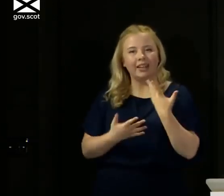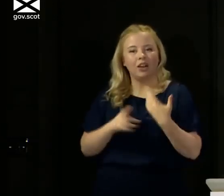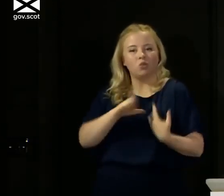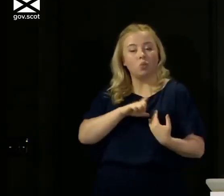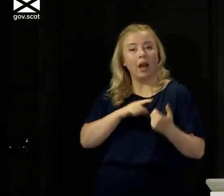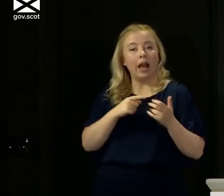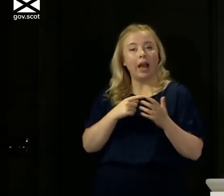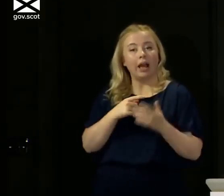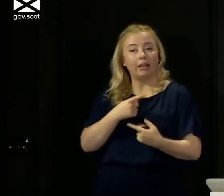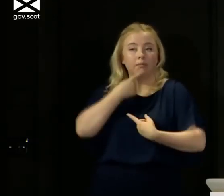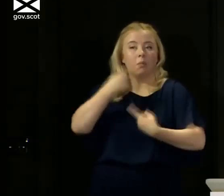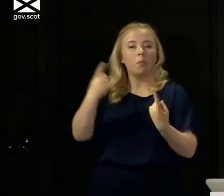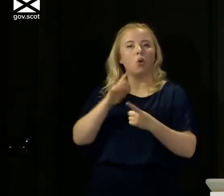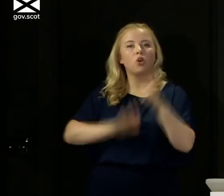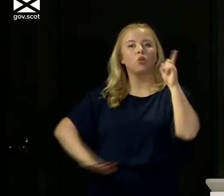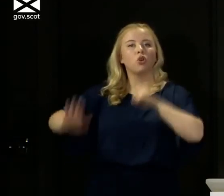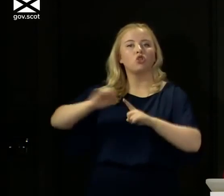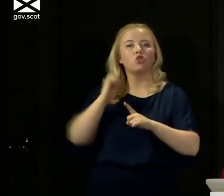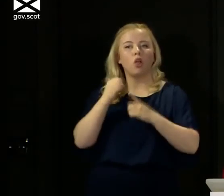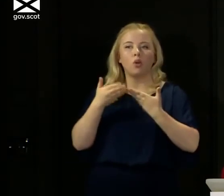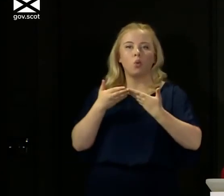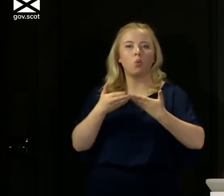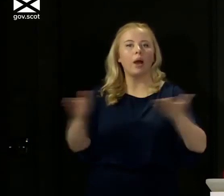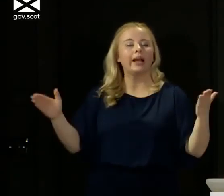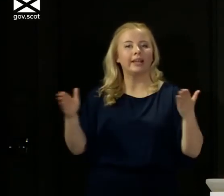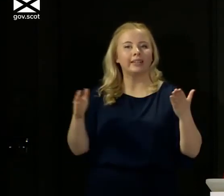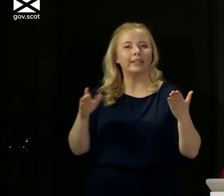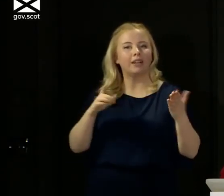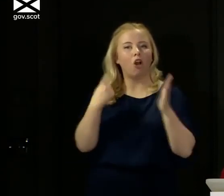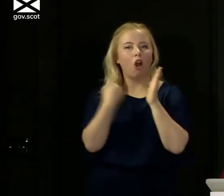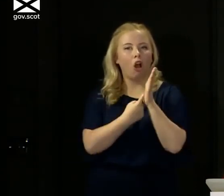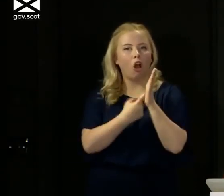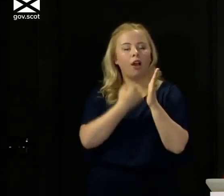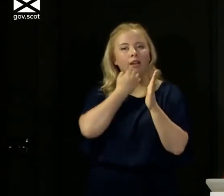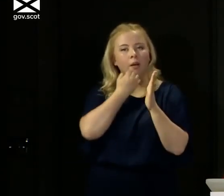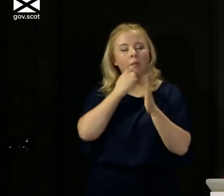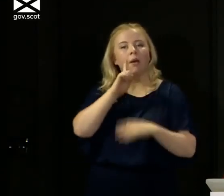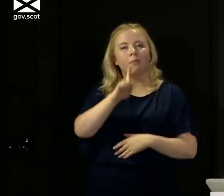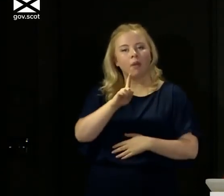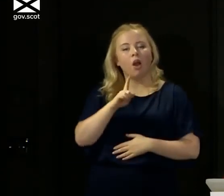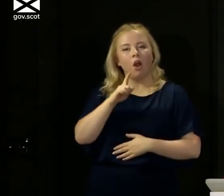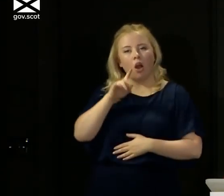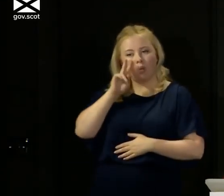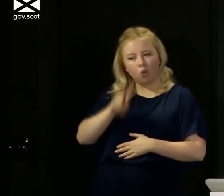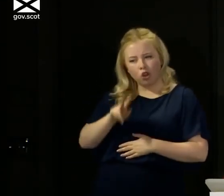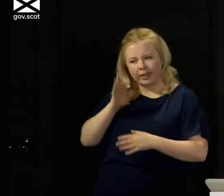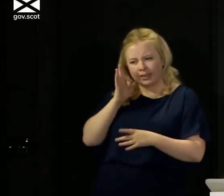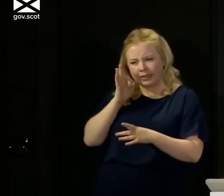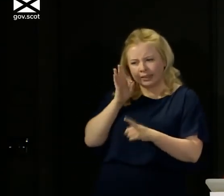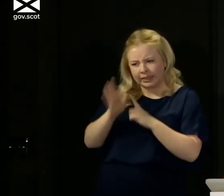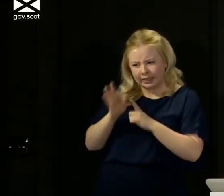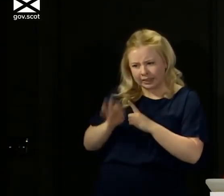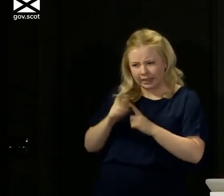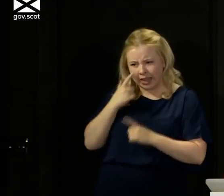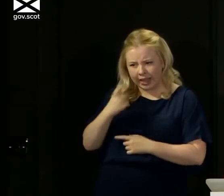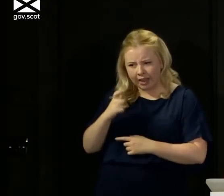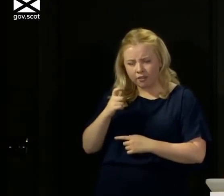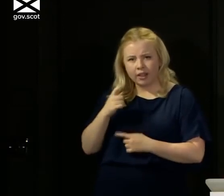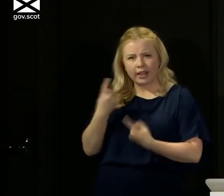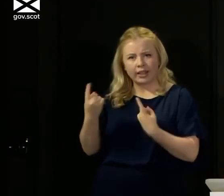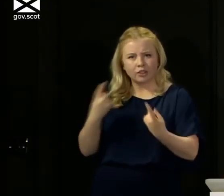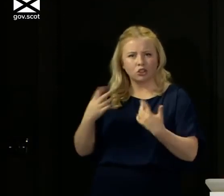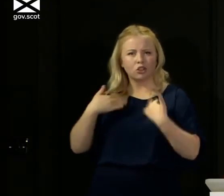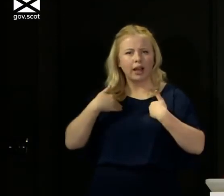now on a Scotland-wide basis, although we look very carefully at all of the different indicators in each health board area across the country.